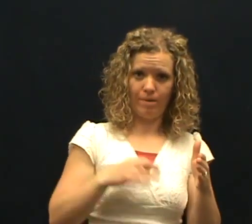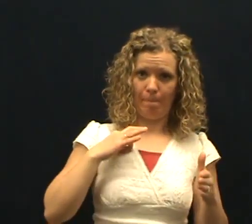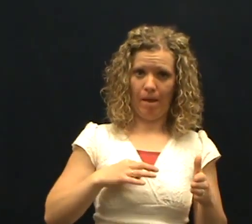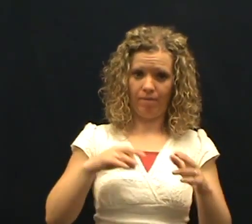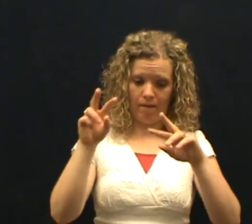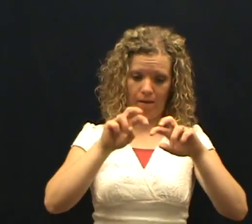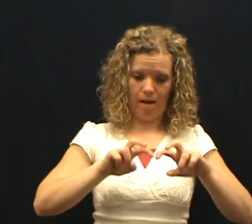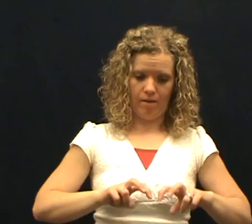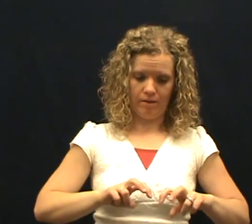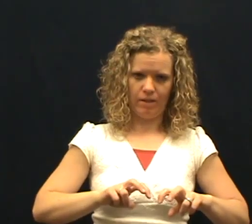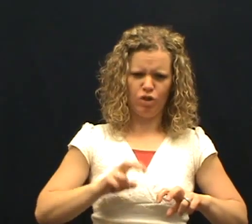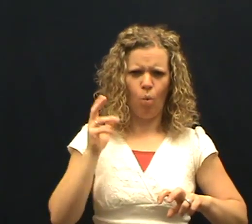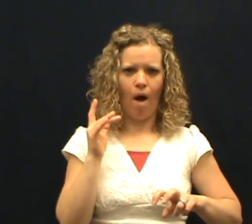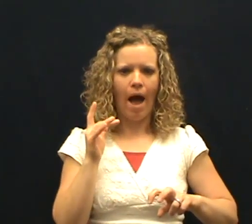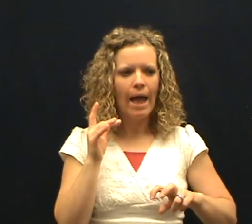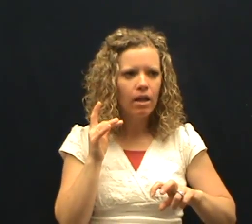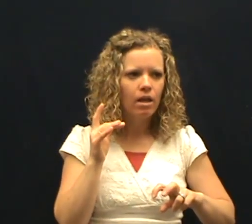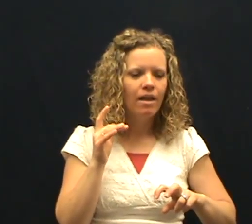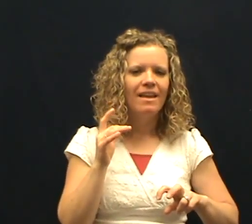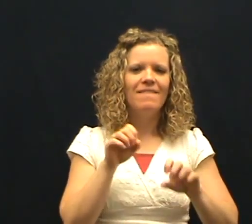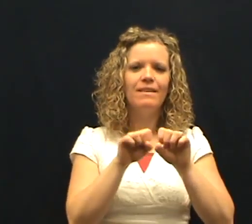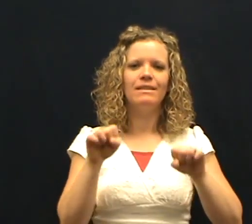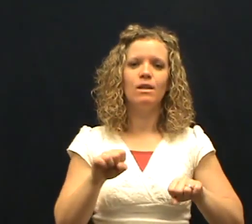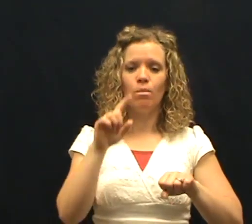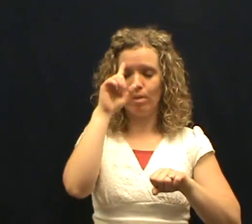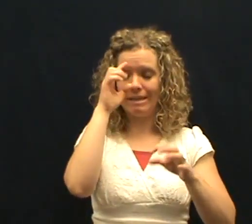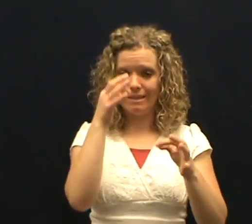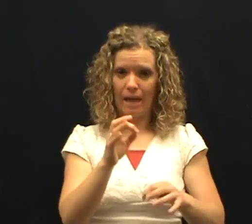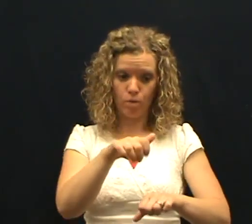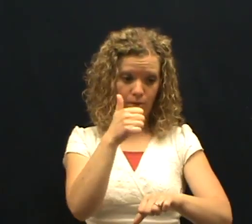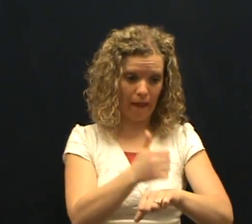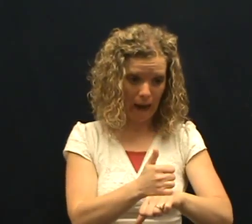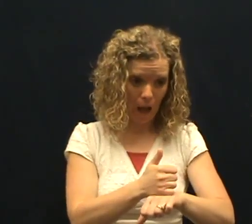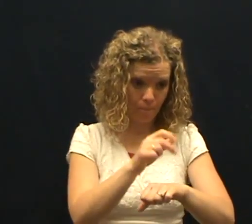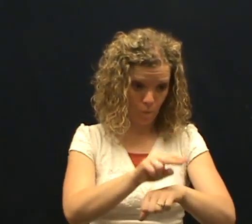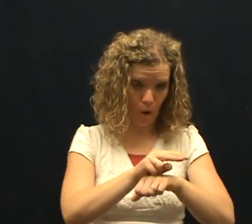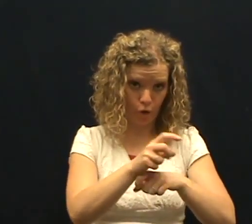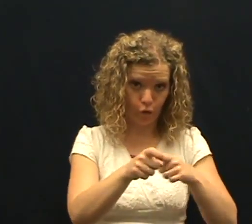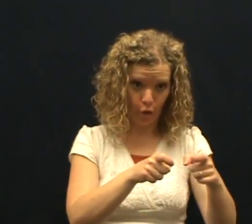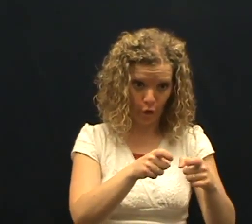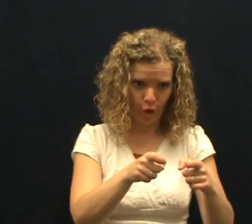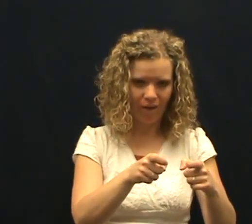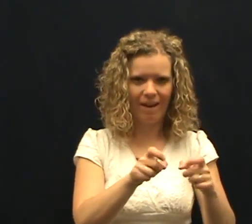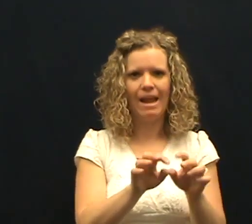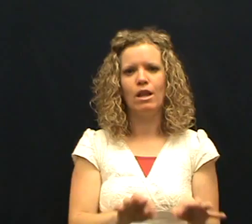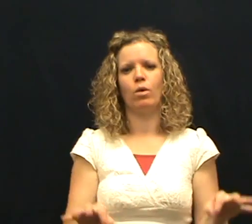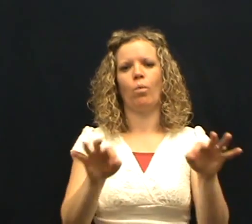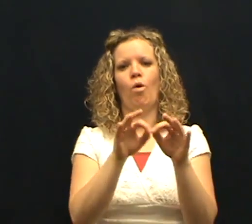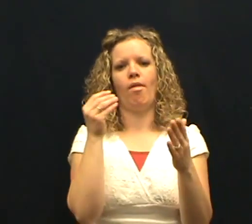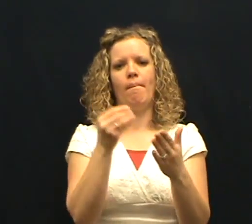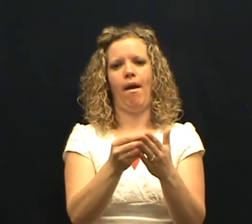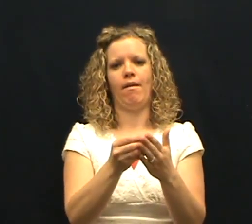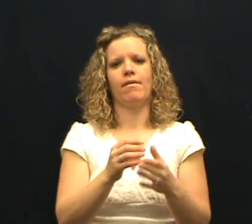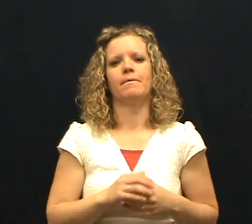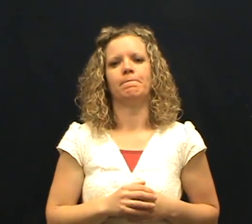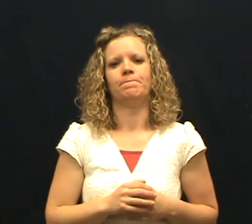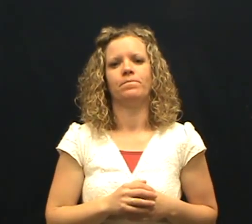the control that we want to implement is actually worth doing that. And there's also the possibility of either human